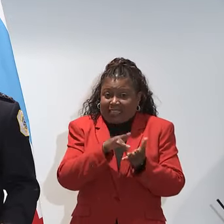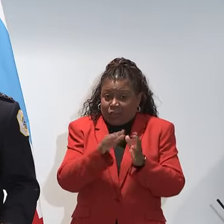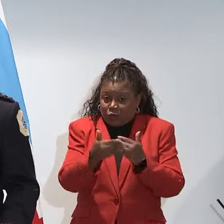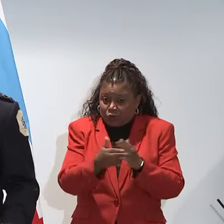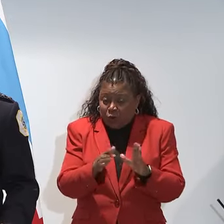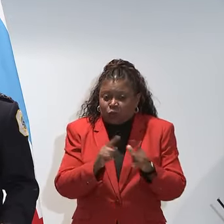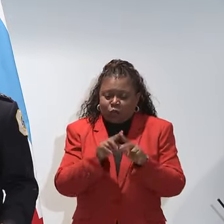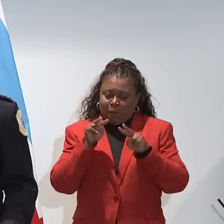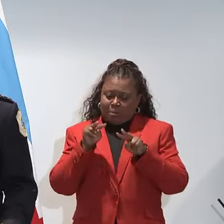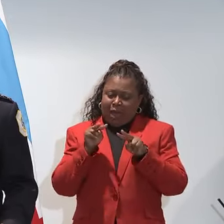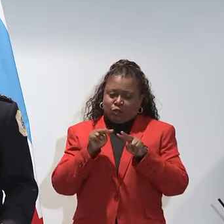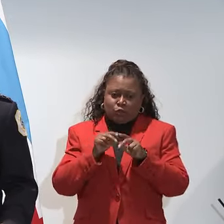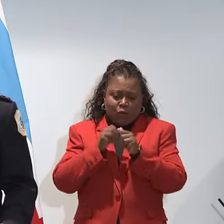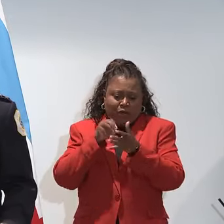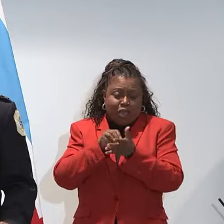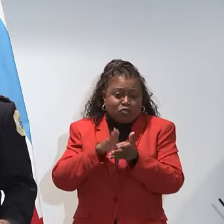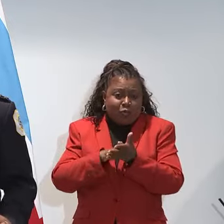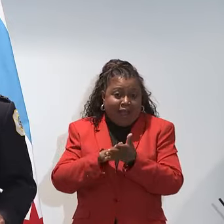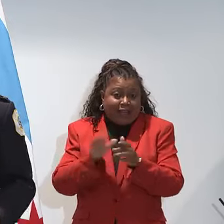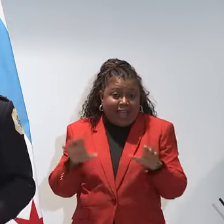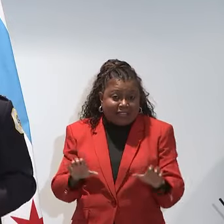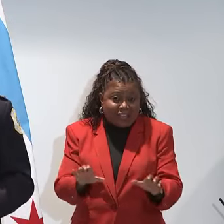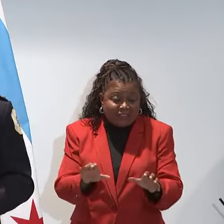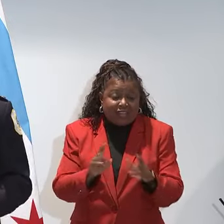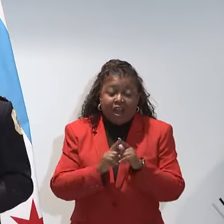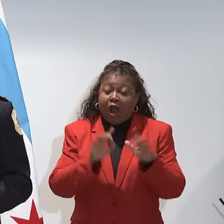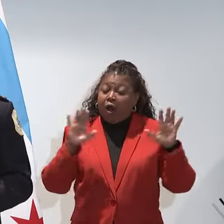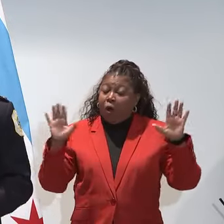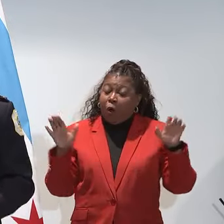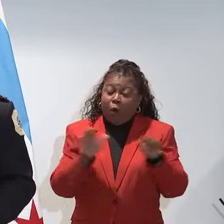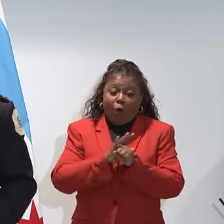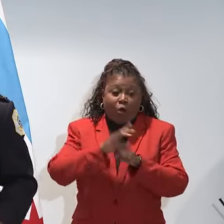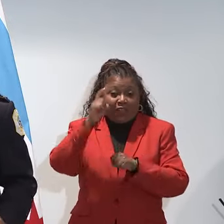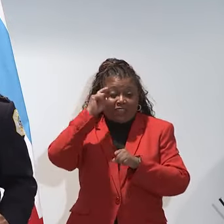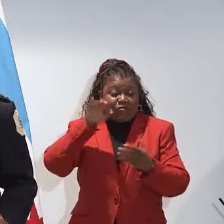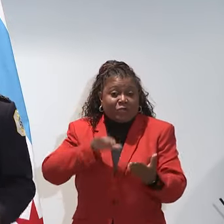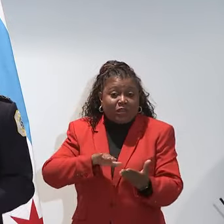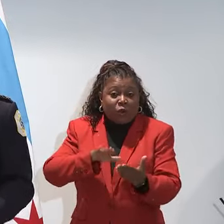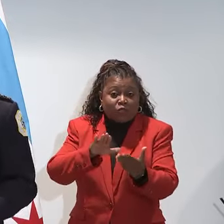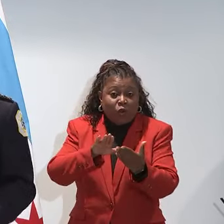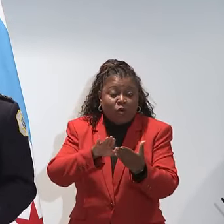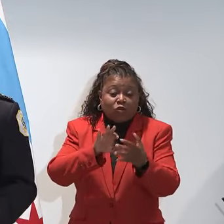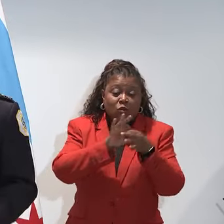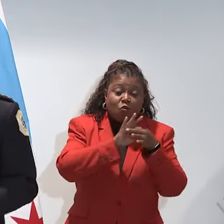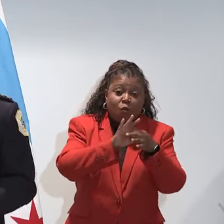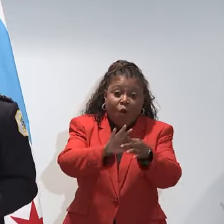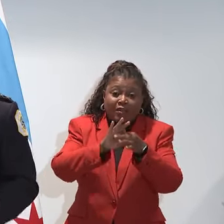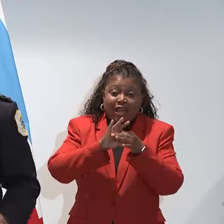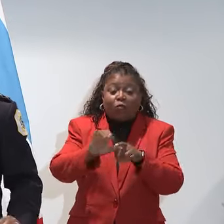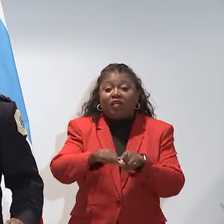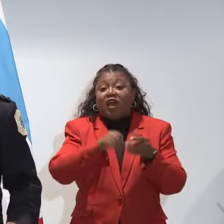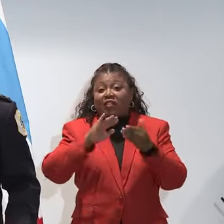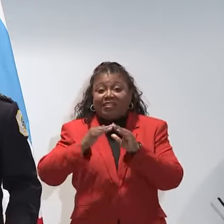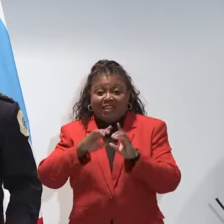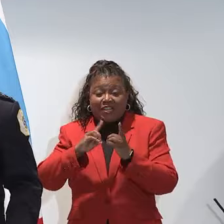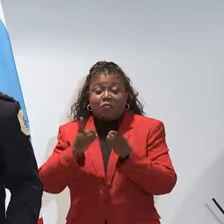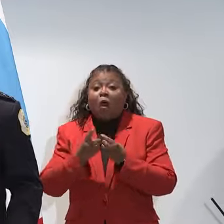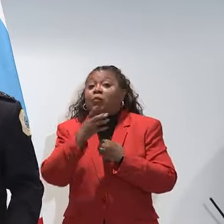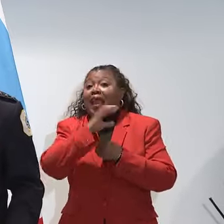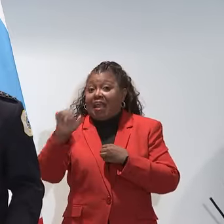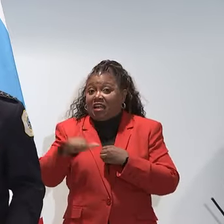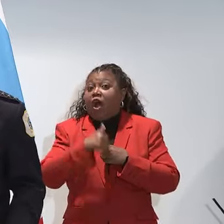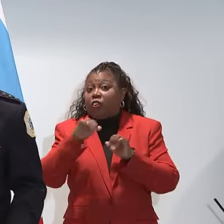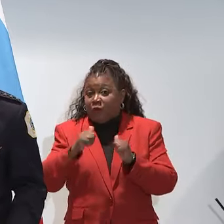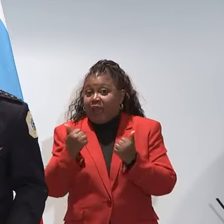rooms to monitor and track activity. Our whole of government approach, coordinating with other city departments and